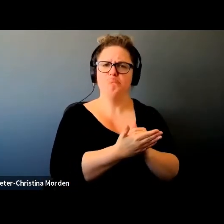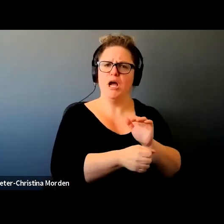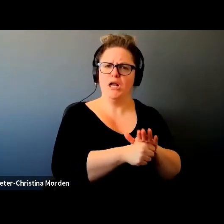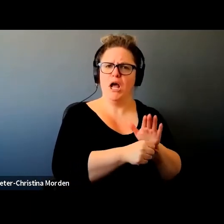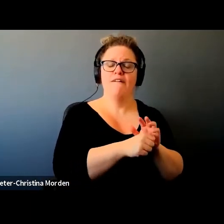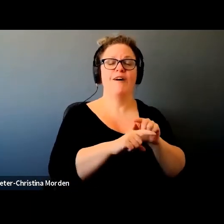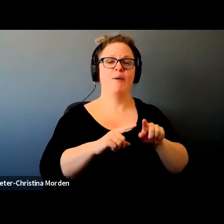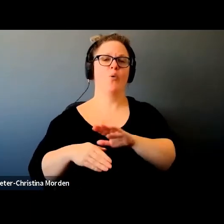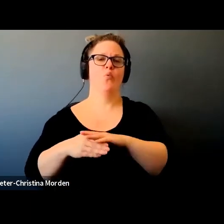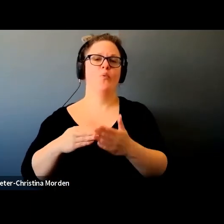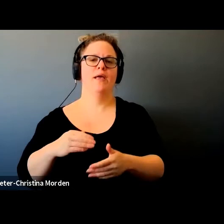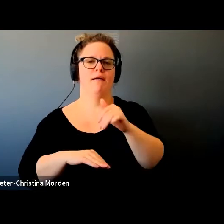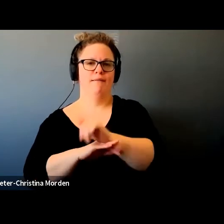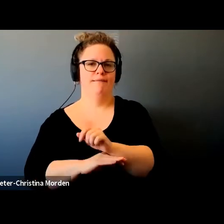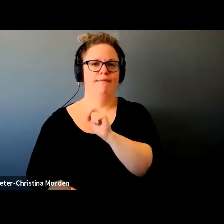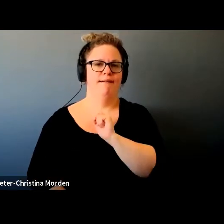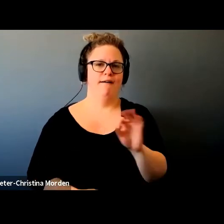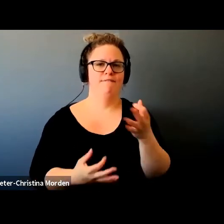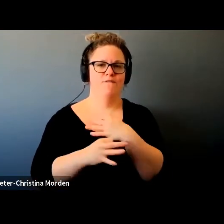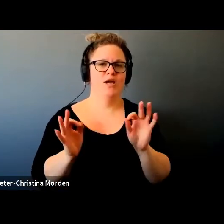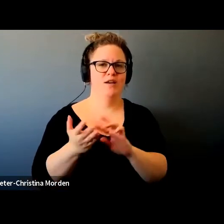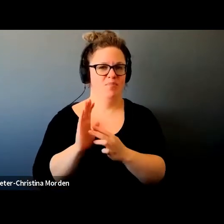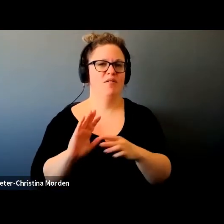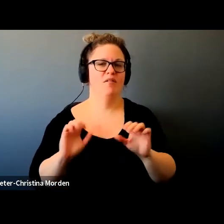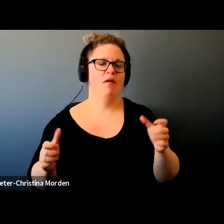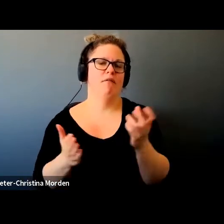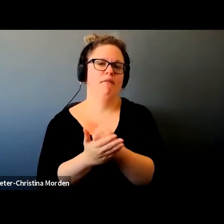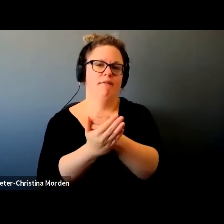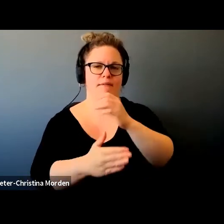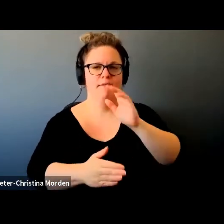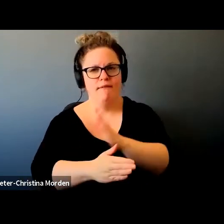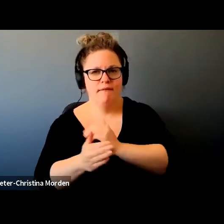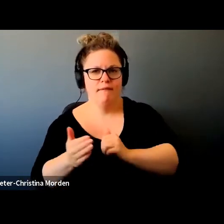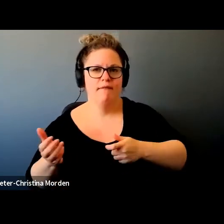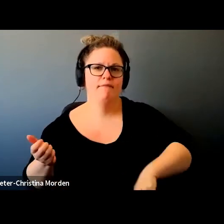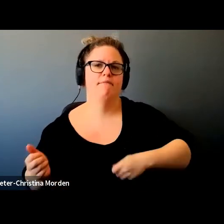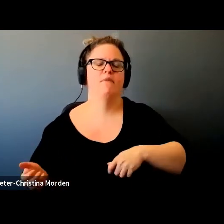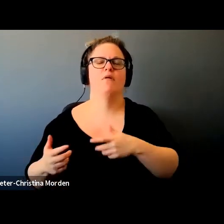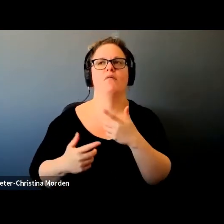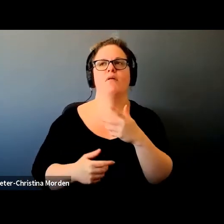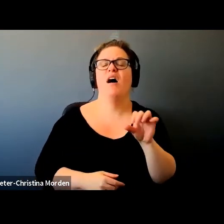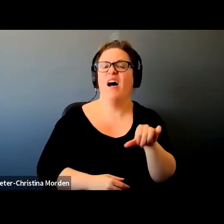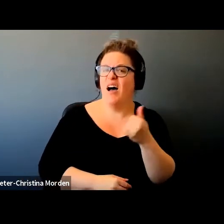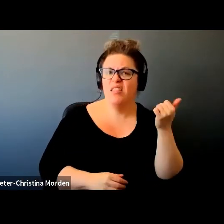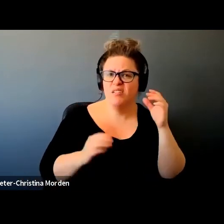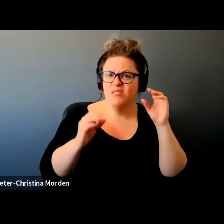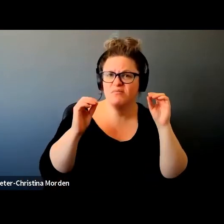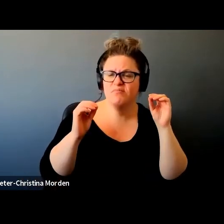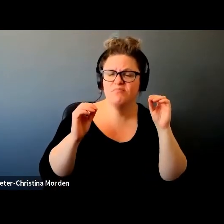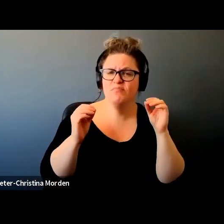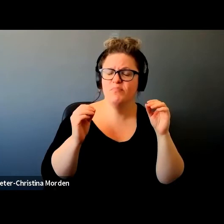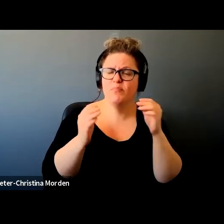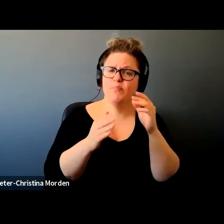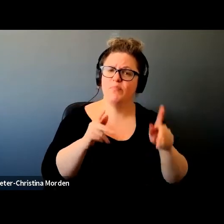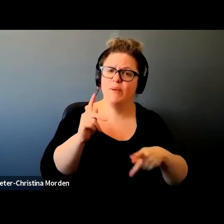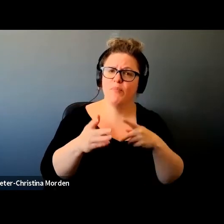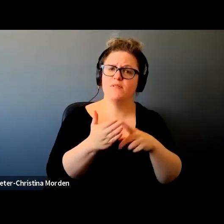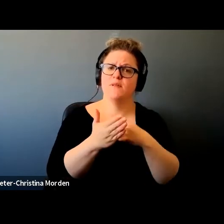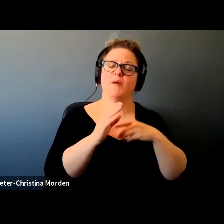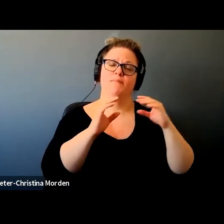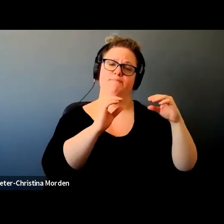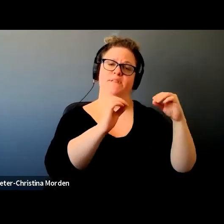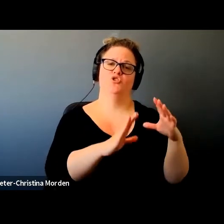themselves. Other people are teachers or work in the education system, and they focus on the Fringe